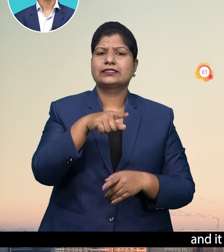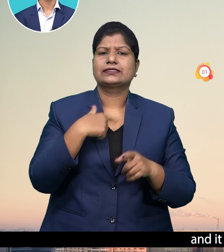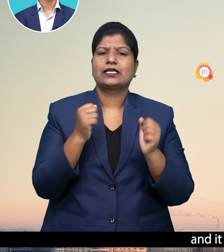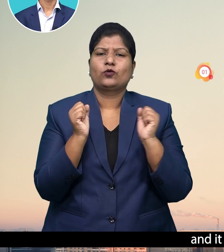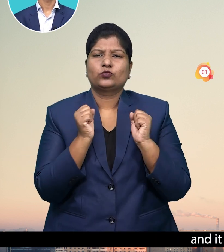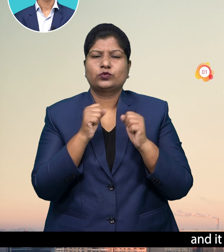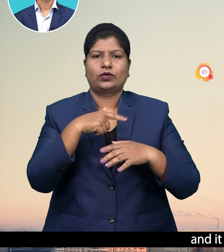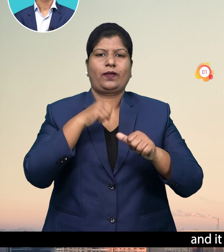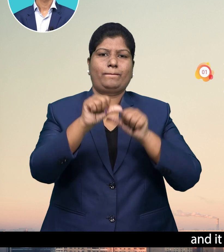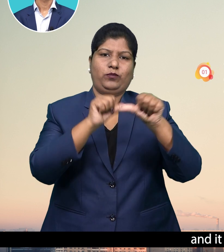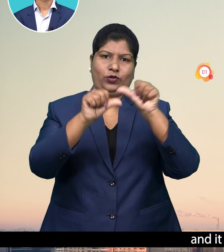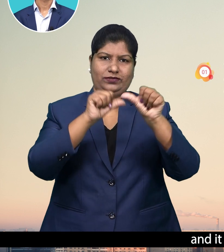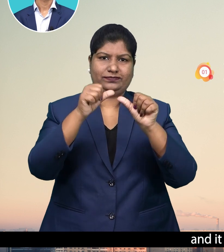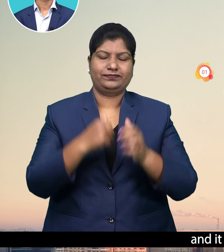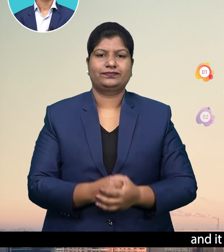cooling process.